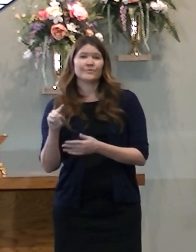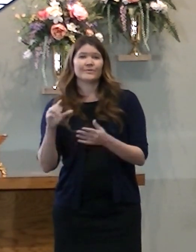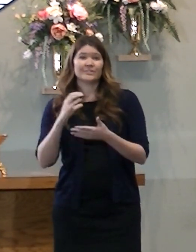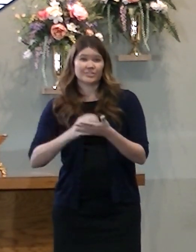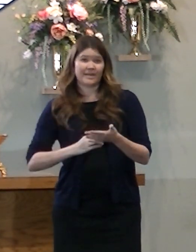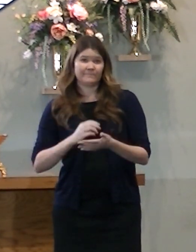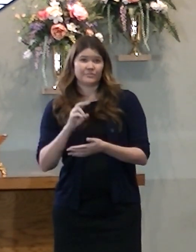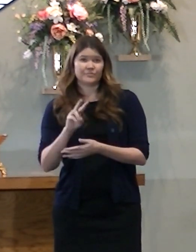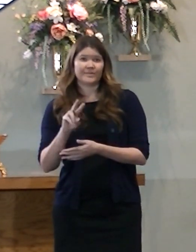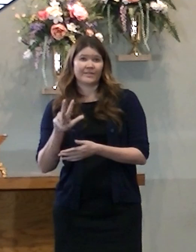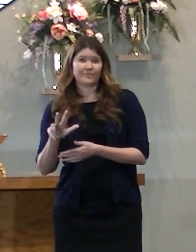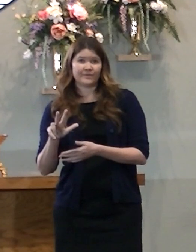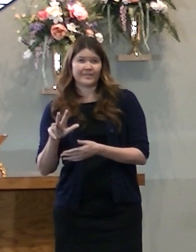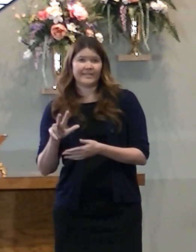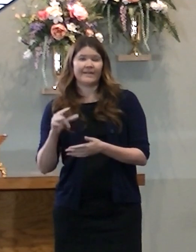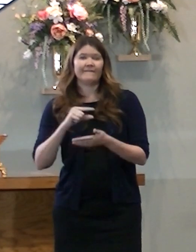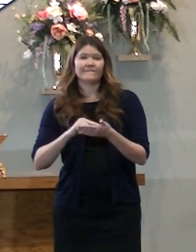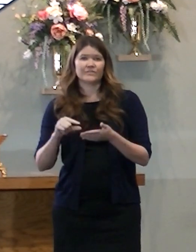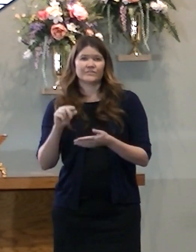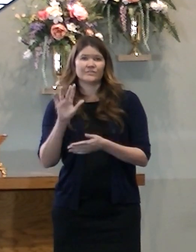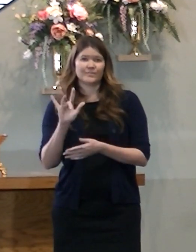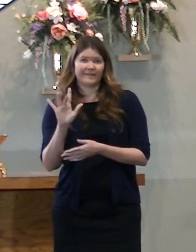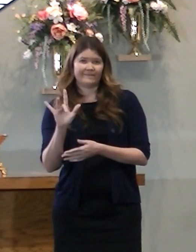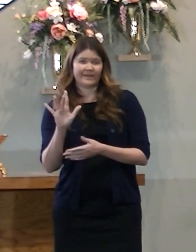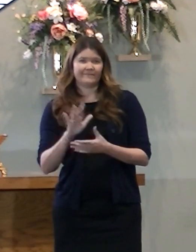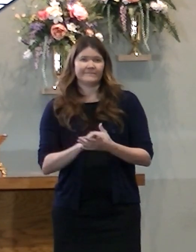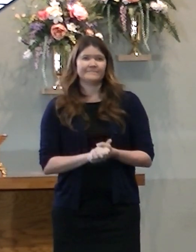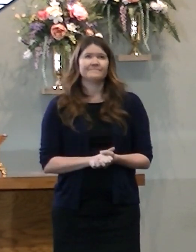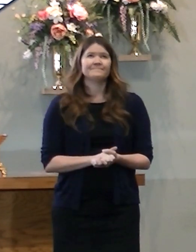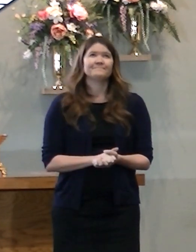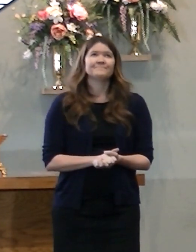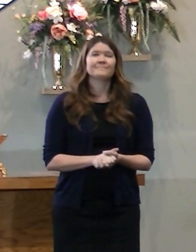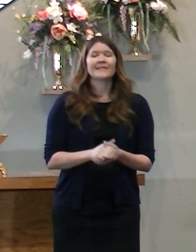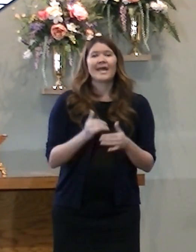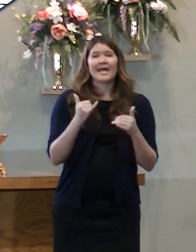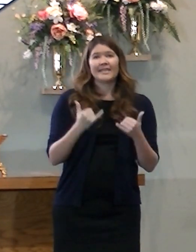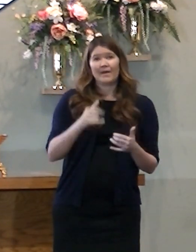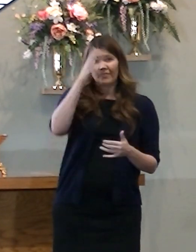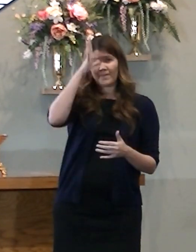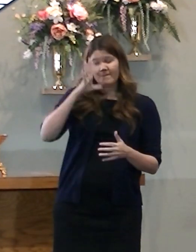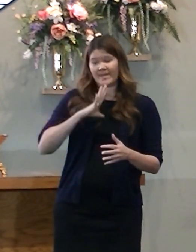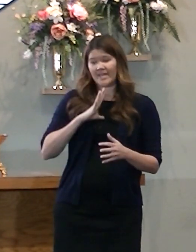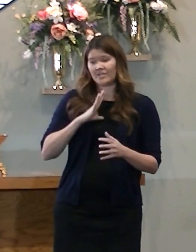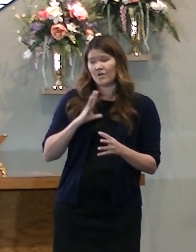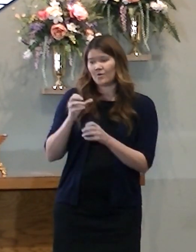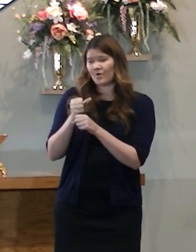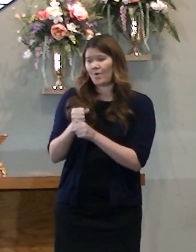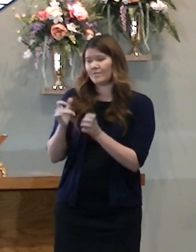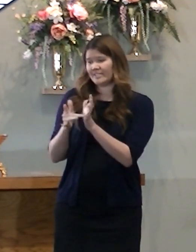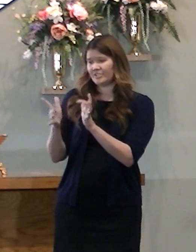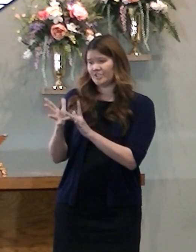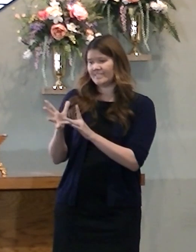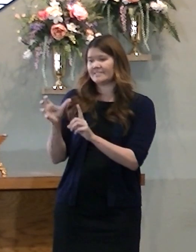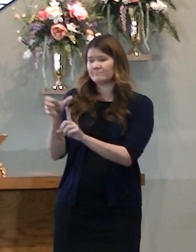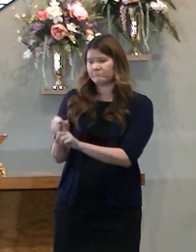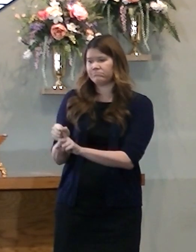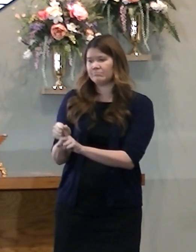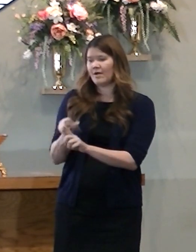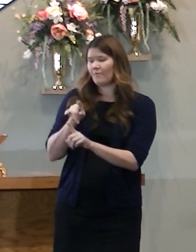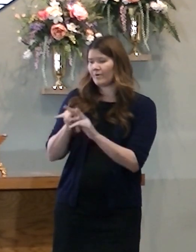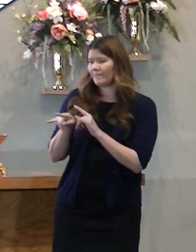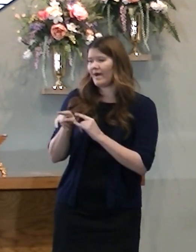3, verses 25. Now the men who were holding Jesus in custody were mocking